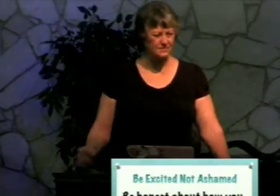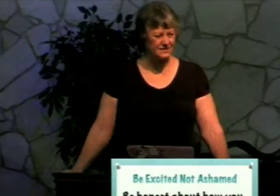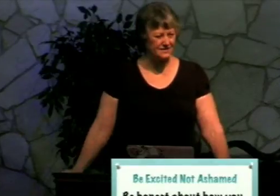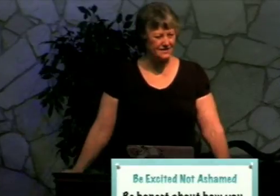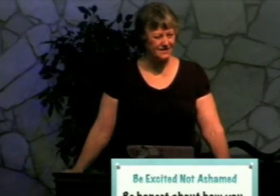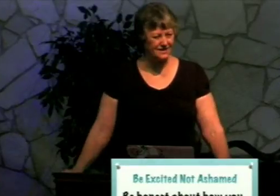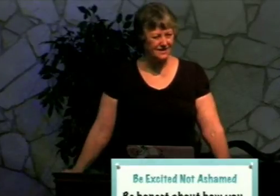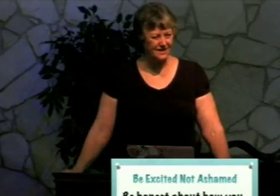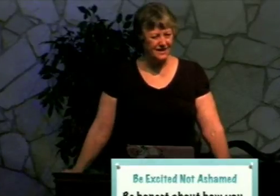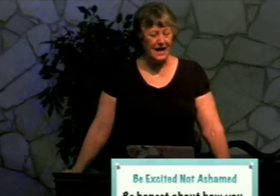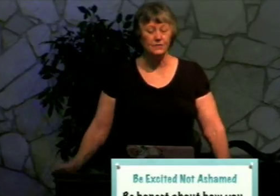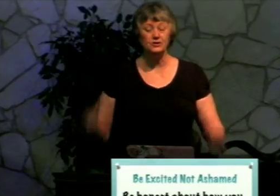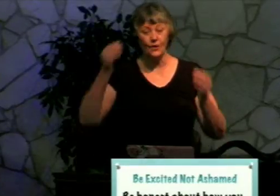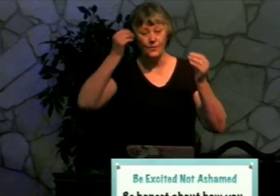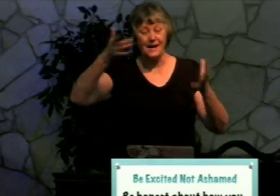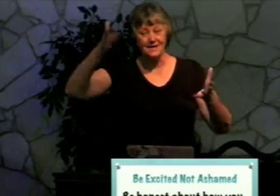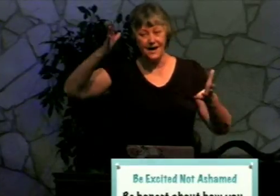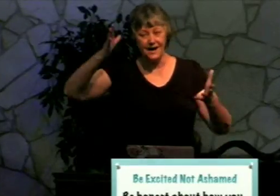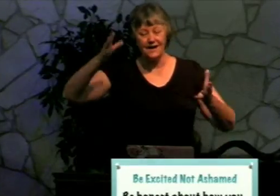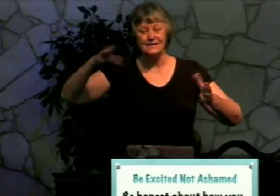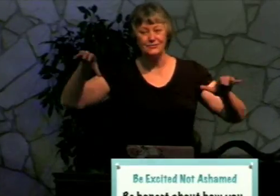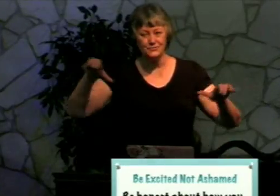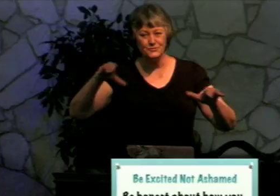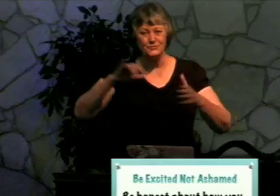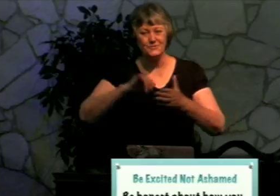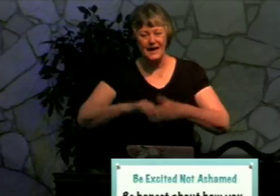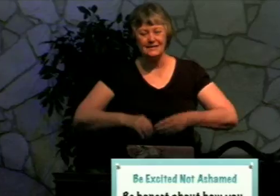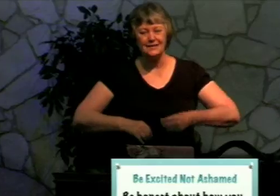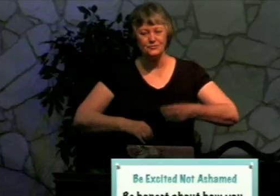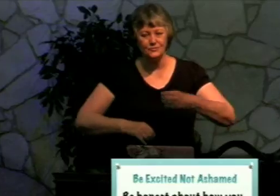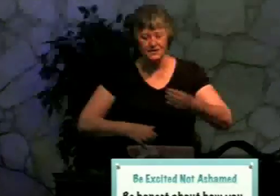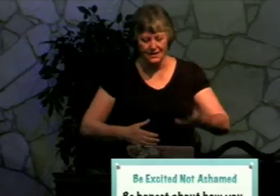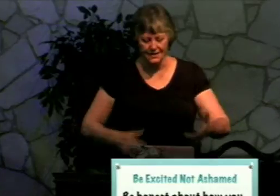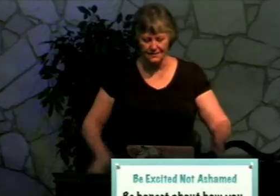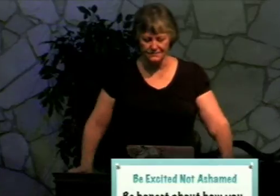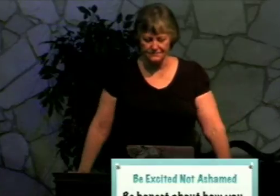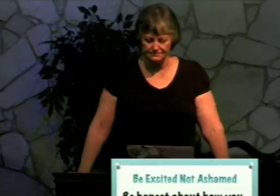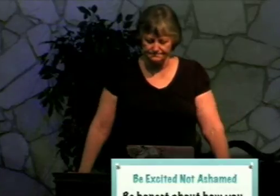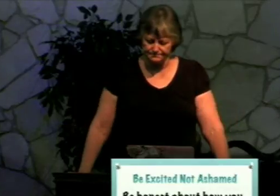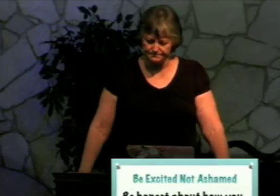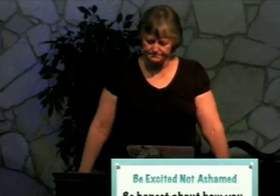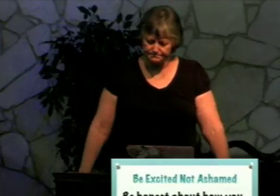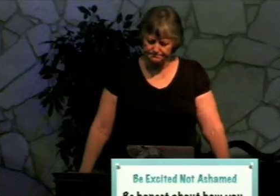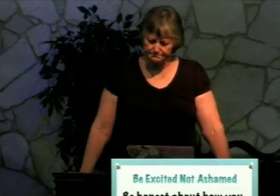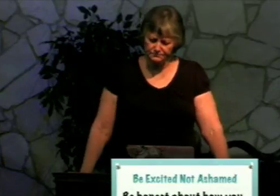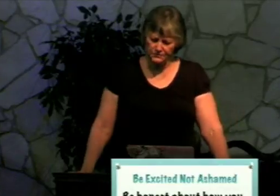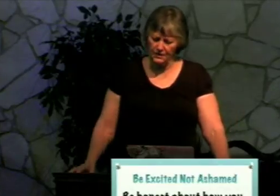something. And when you obey God and you do that and you give, you